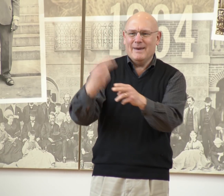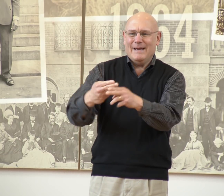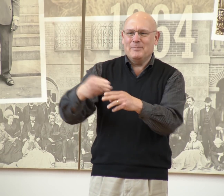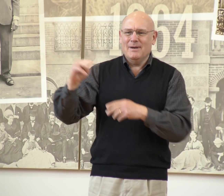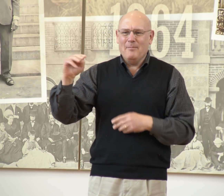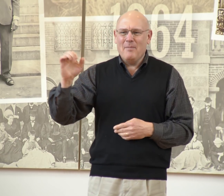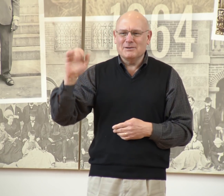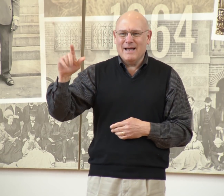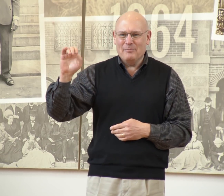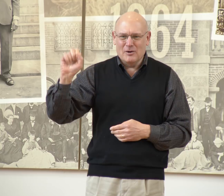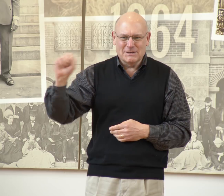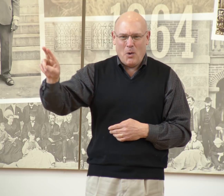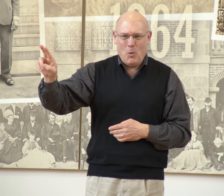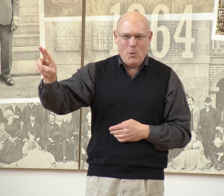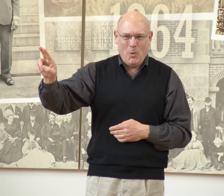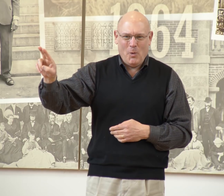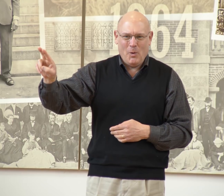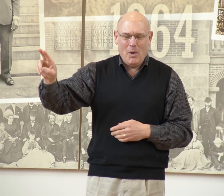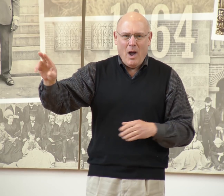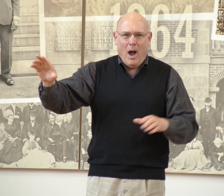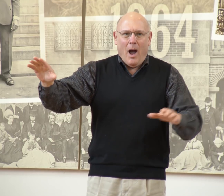mime, Marcel Marceau.